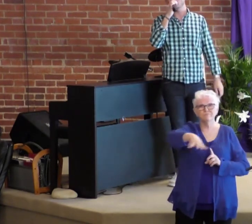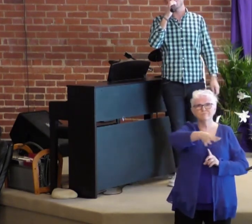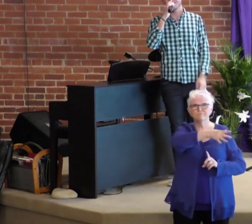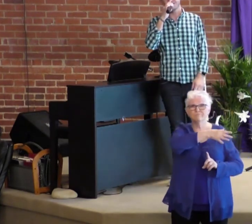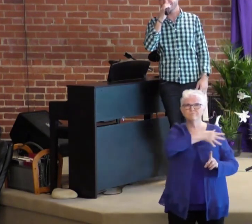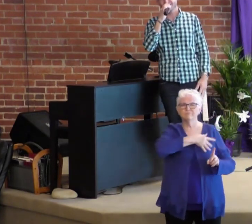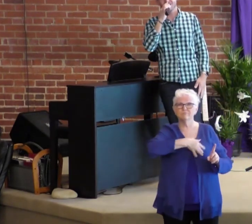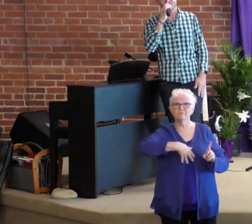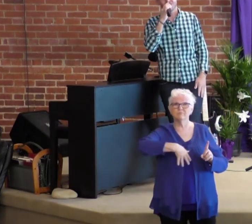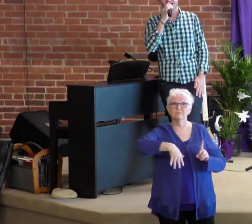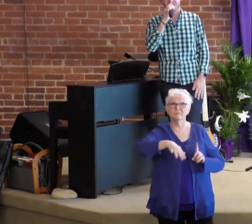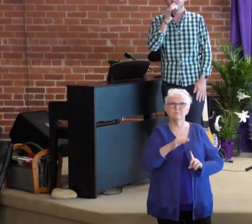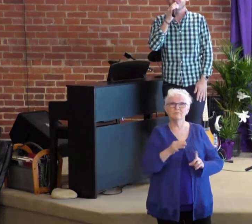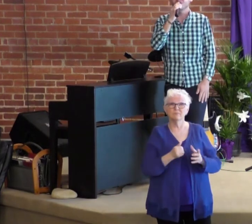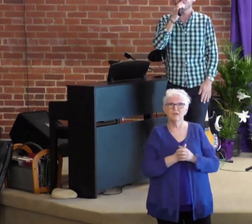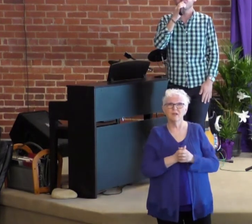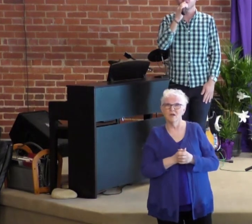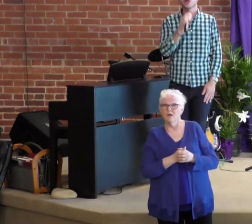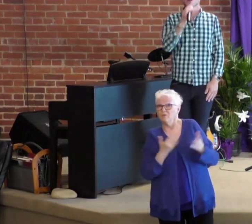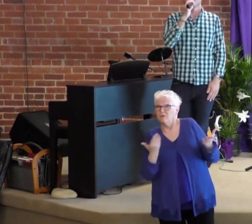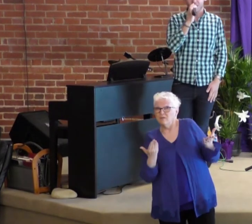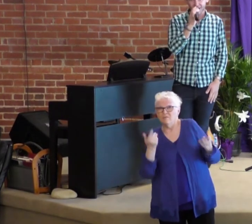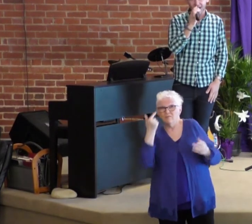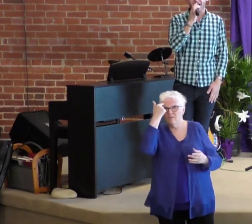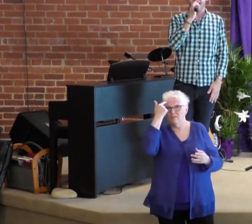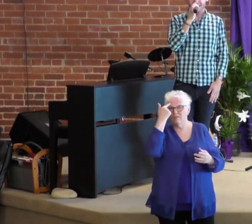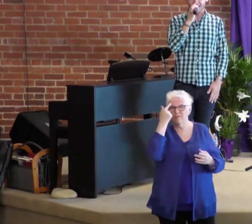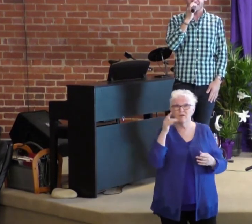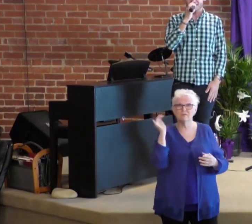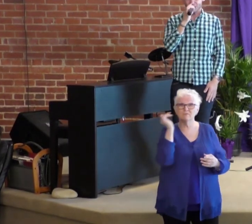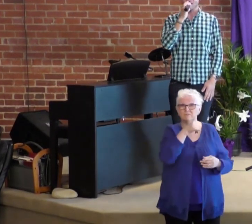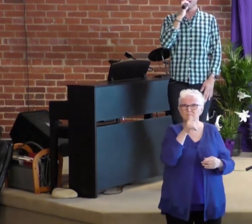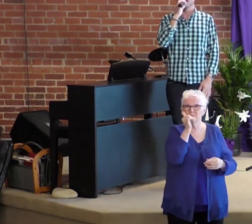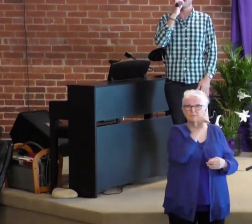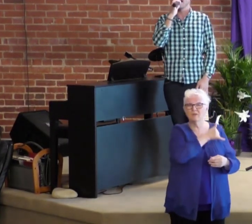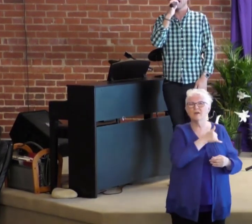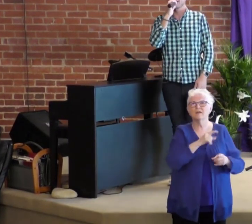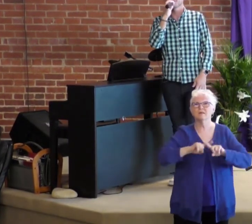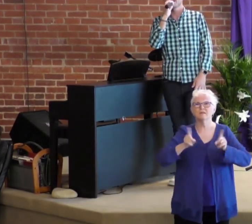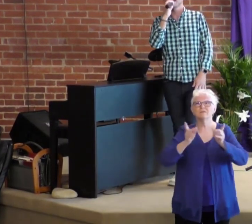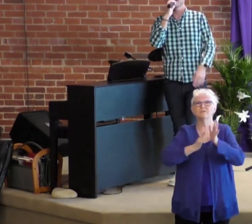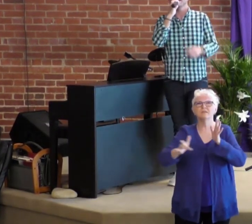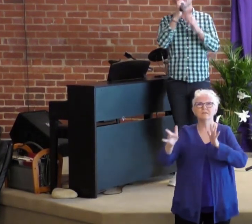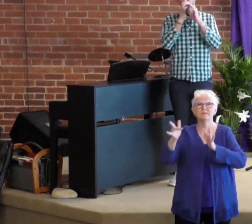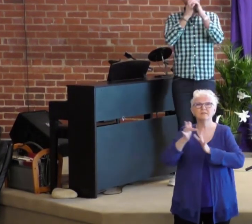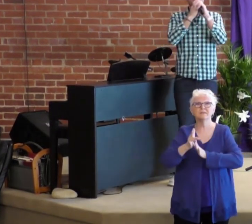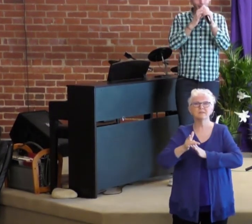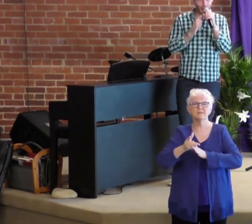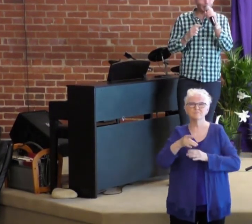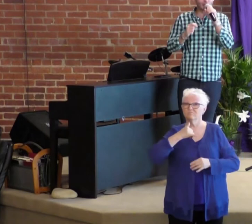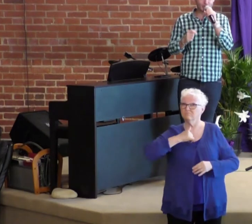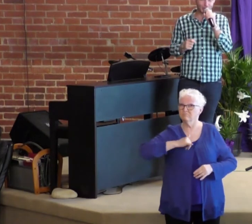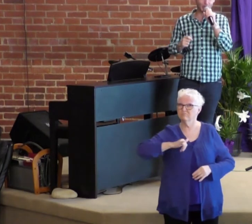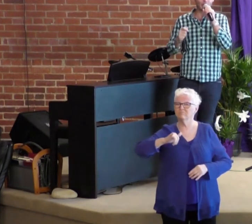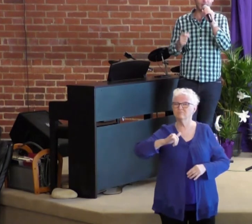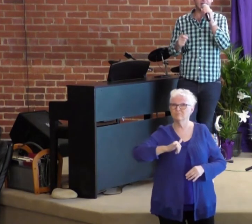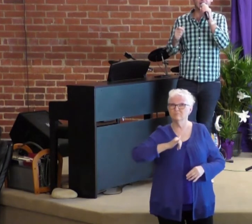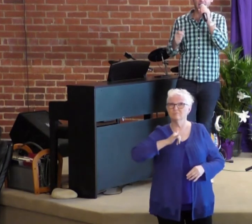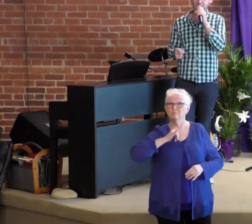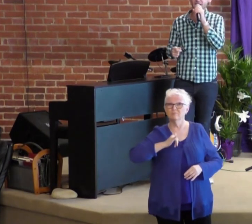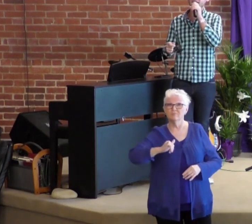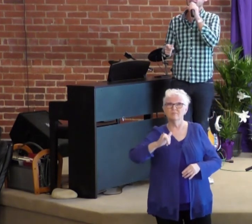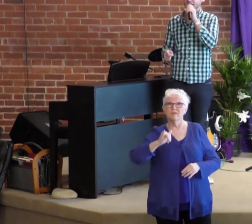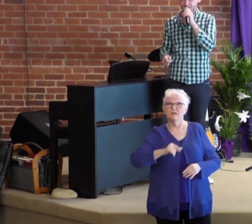you wouldn't see you as a fool. But I did say, like me, you'll